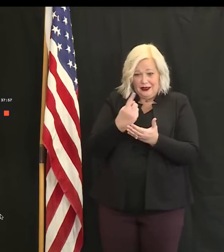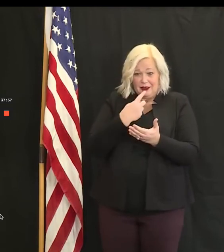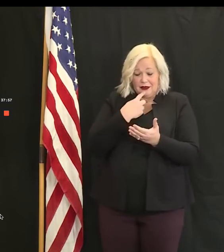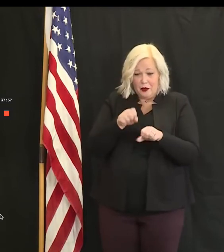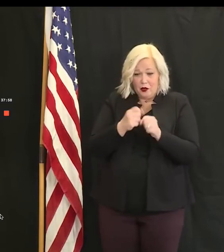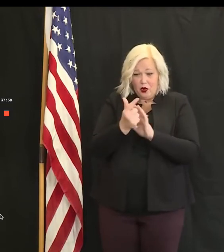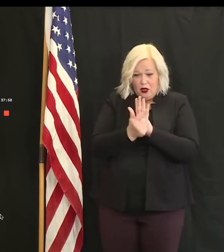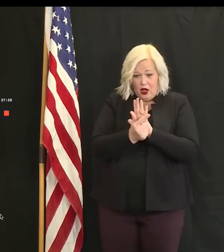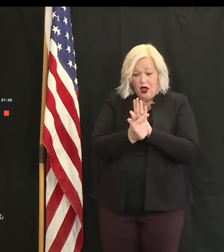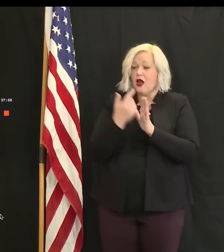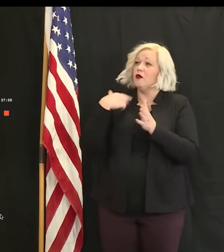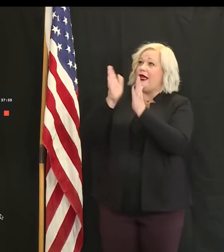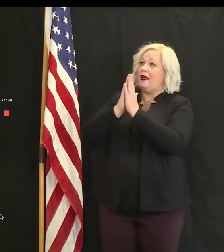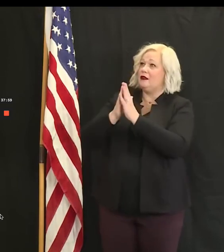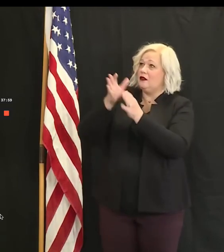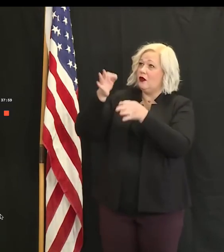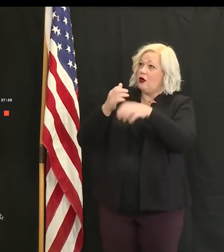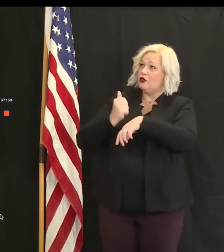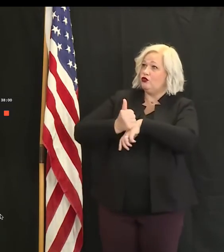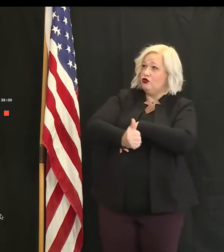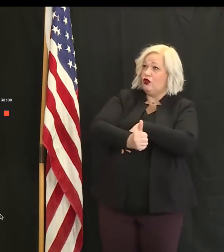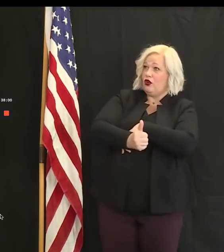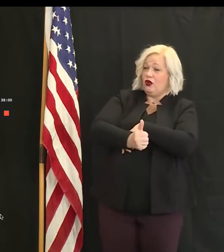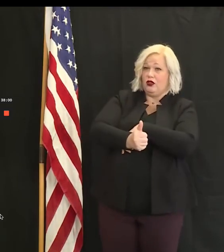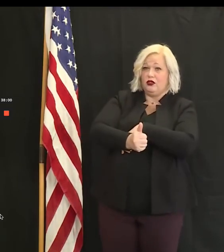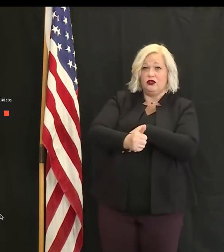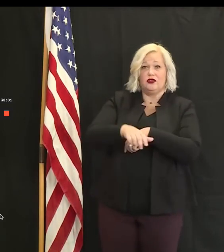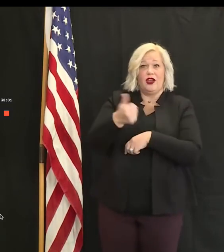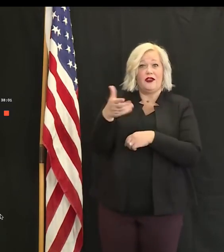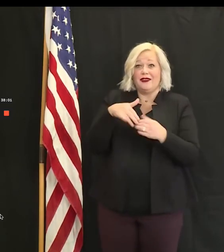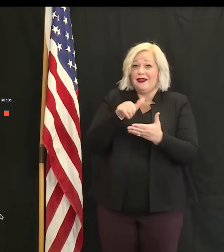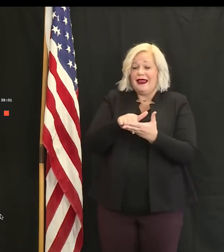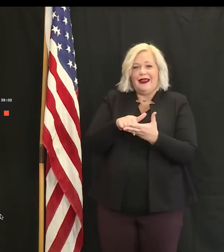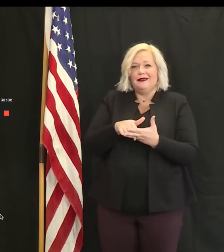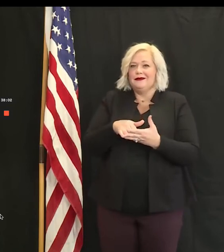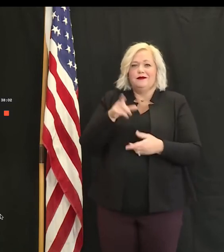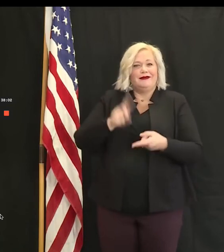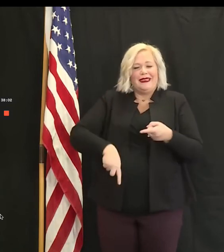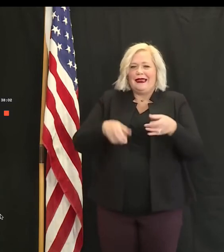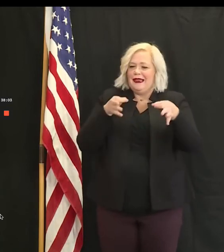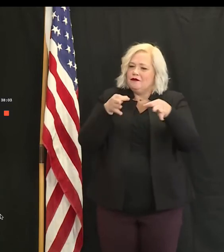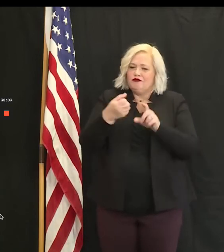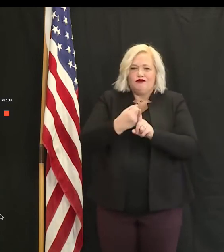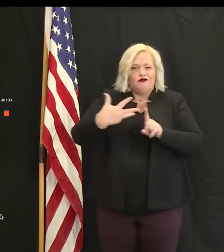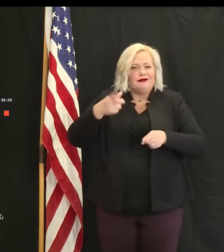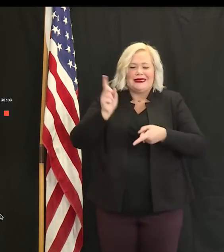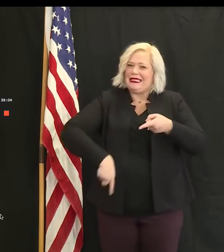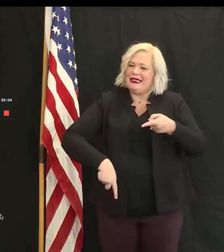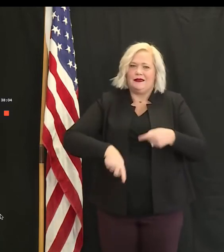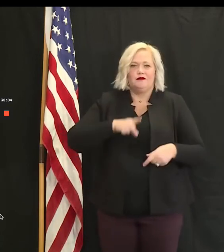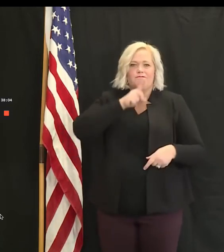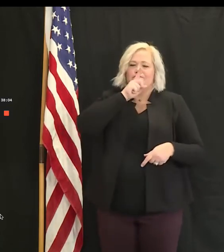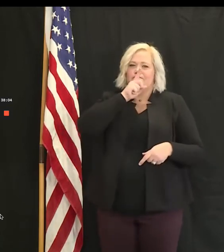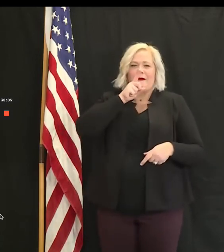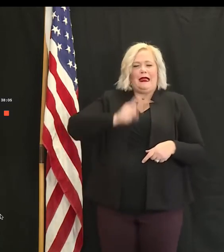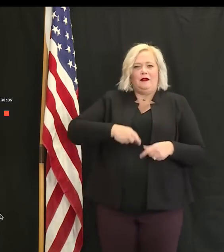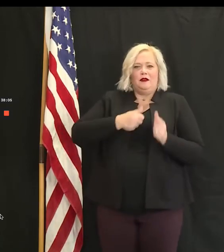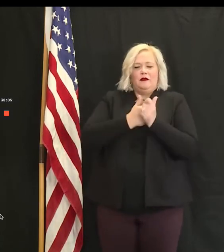court. And other than that, I can't comment on anything else that came out during the grand jury testimony.